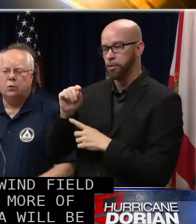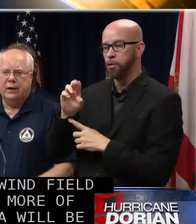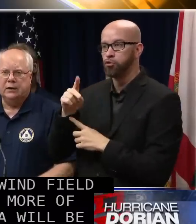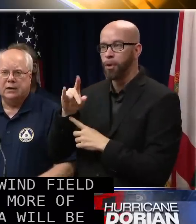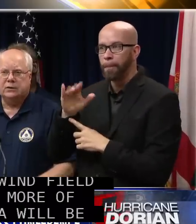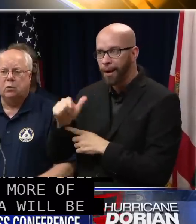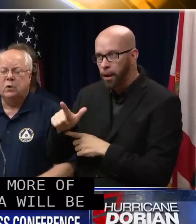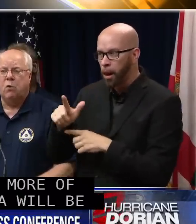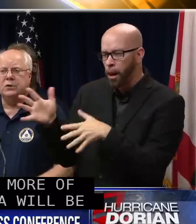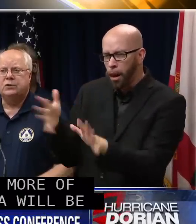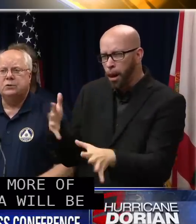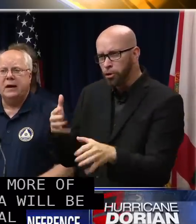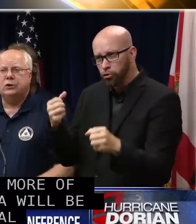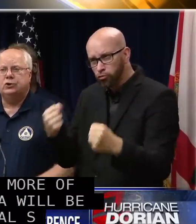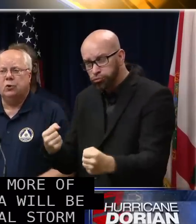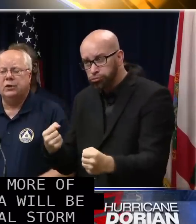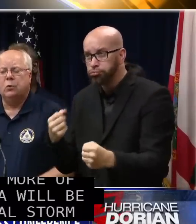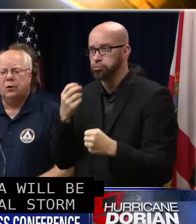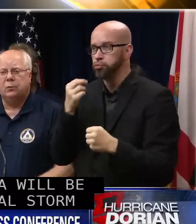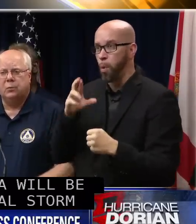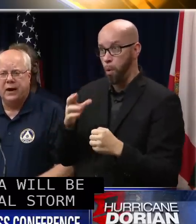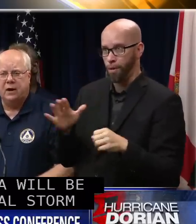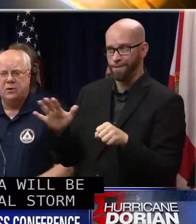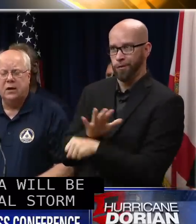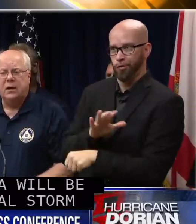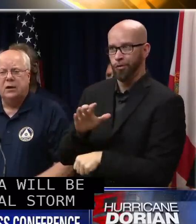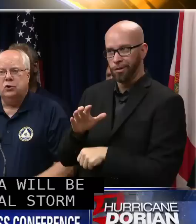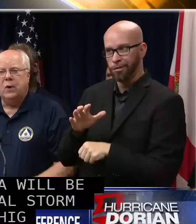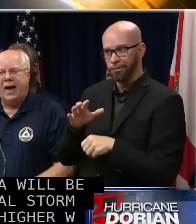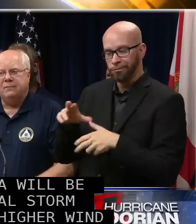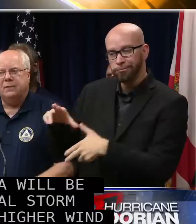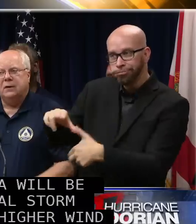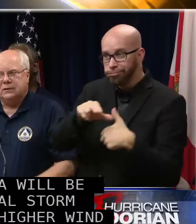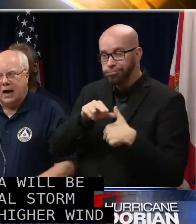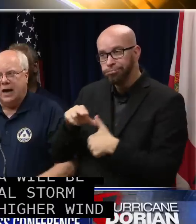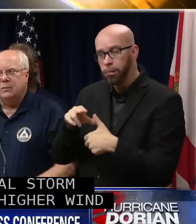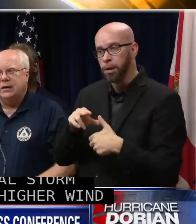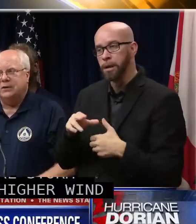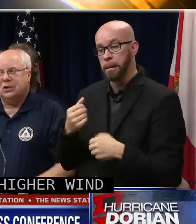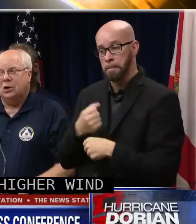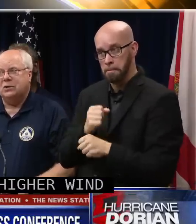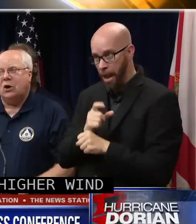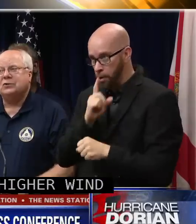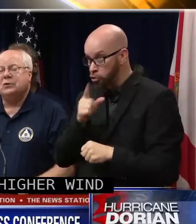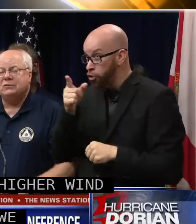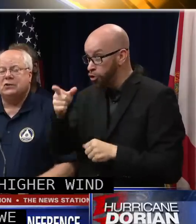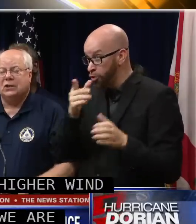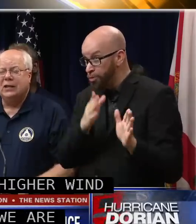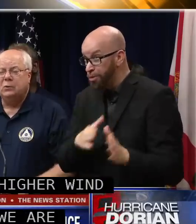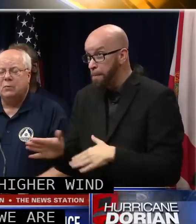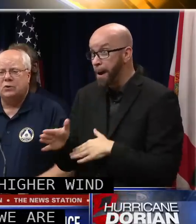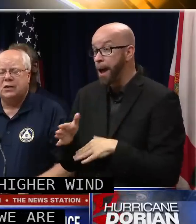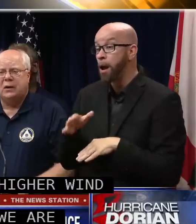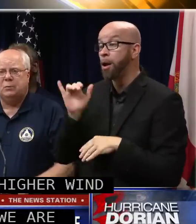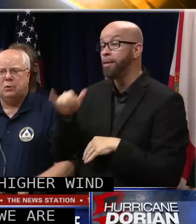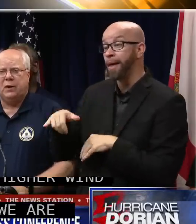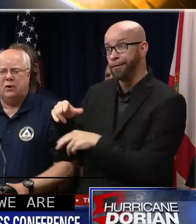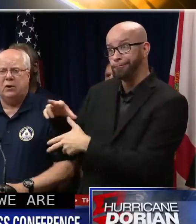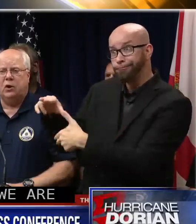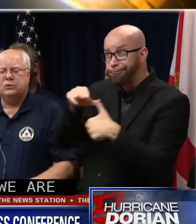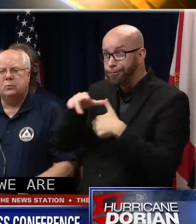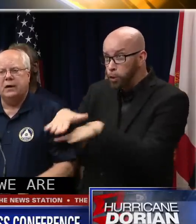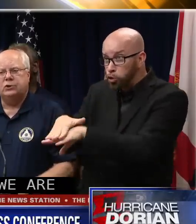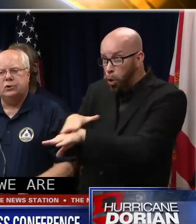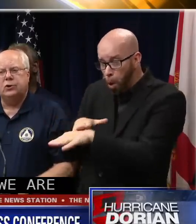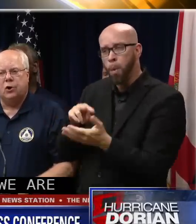higher wind gusts. So we want to make sure that we are prepared. You have time. The slowness also gives us a little bit more time to